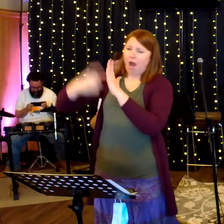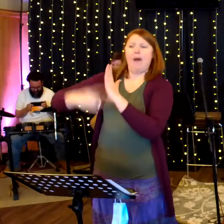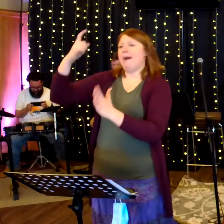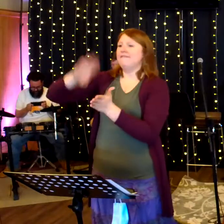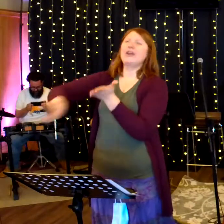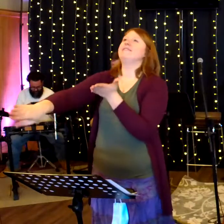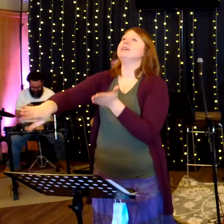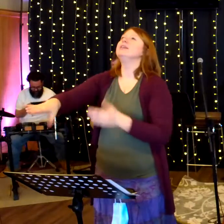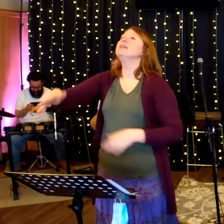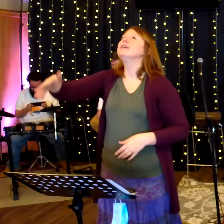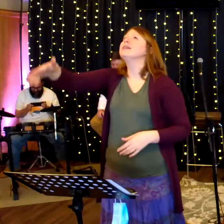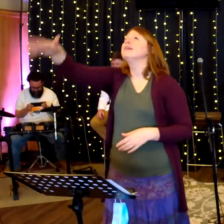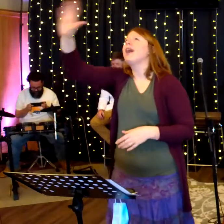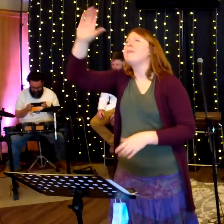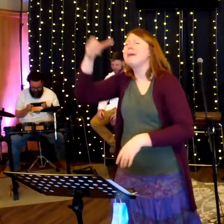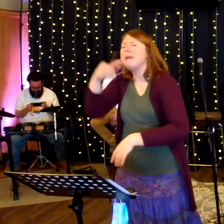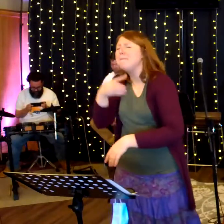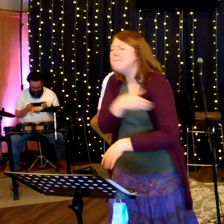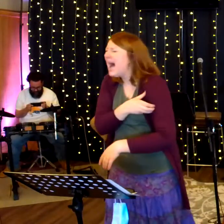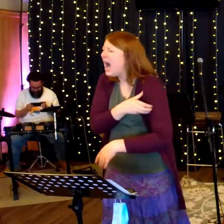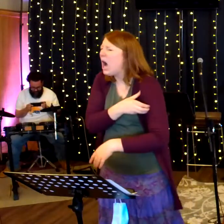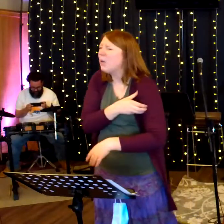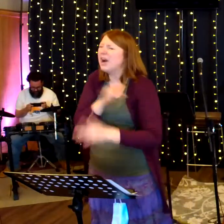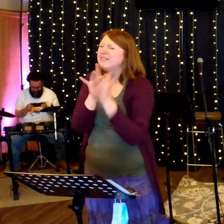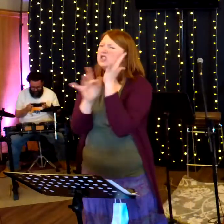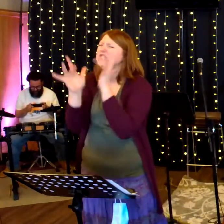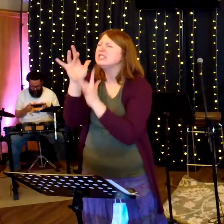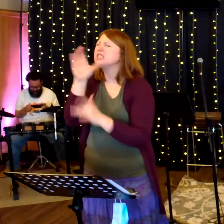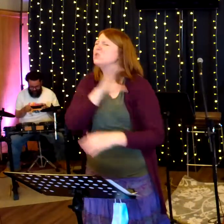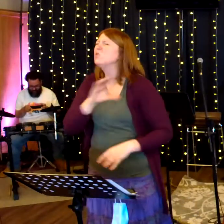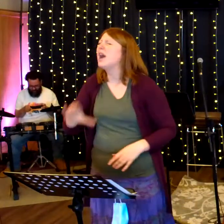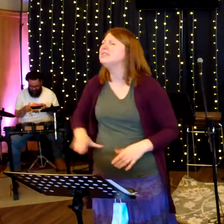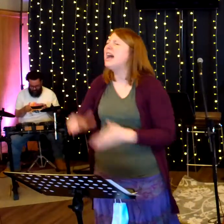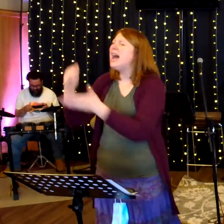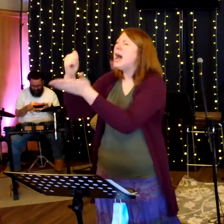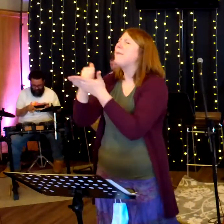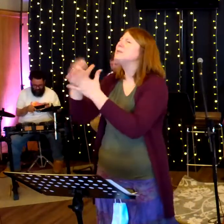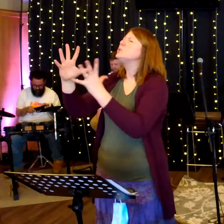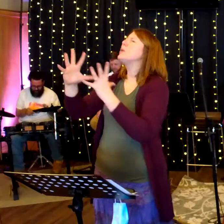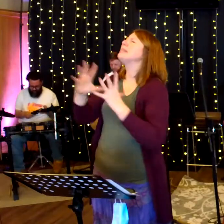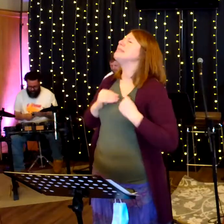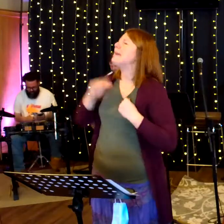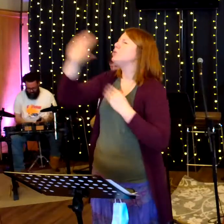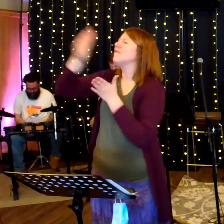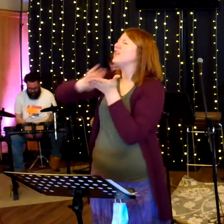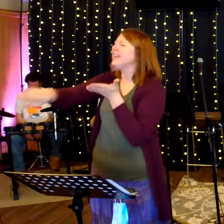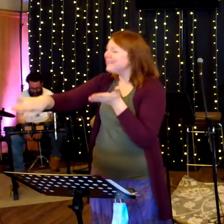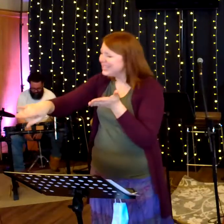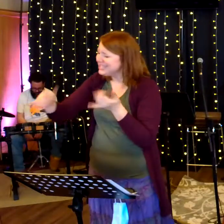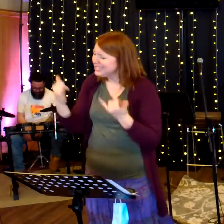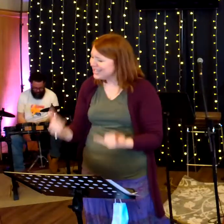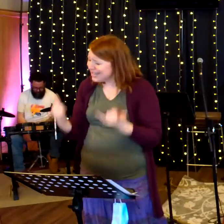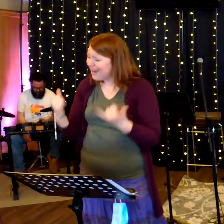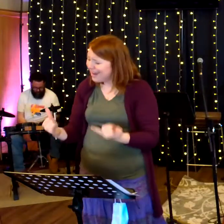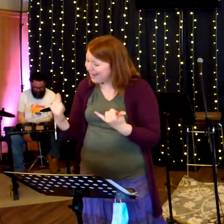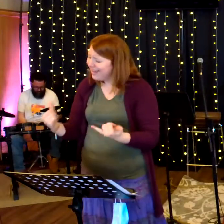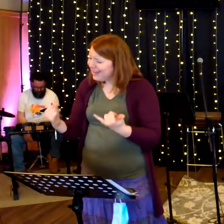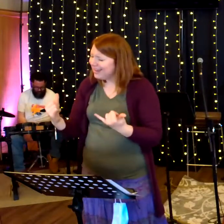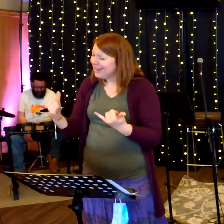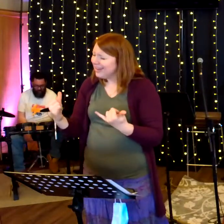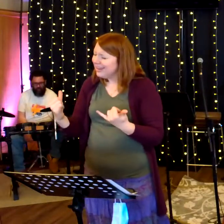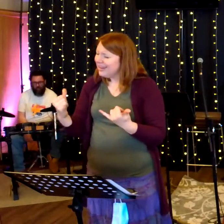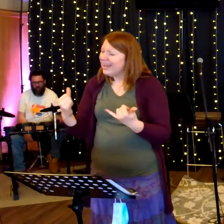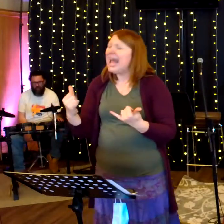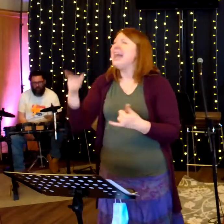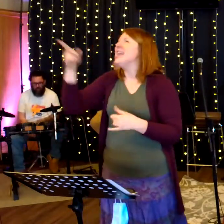God, by the power of the one that you raised from the dead, help us to accept your grace today. Accept that our sin is forgiven and that you remember